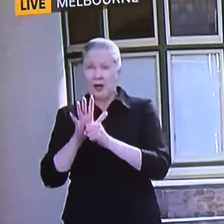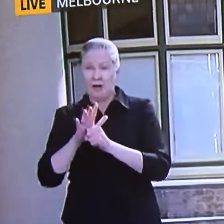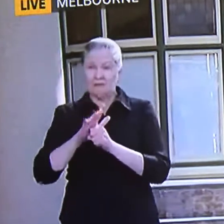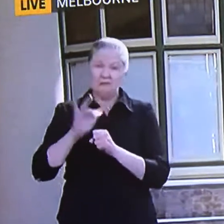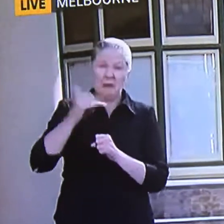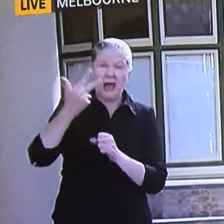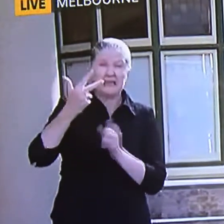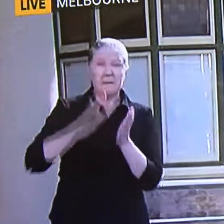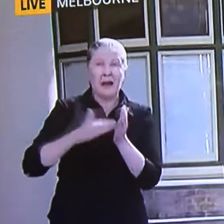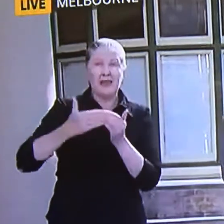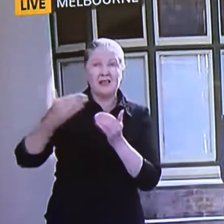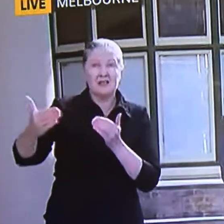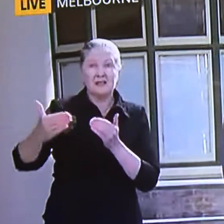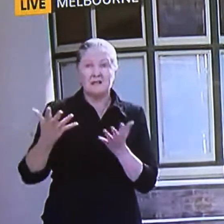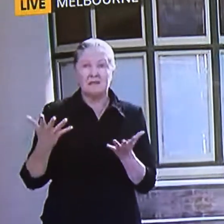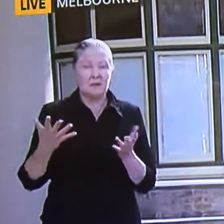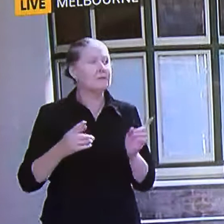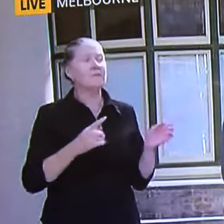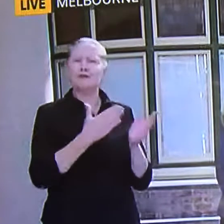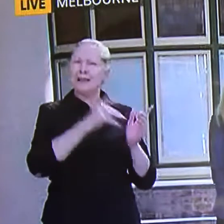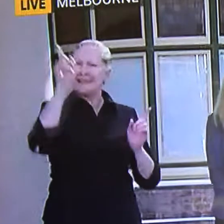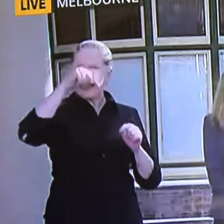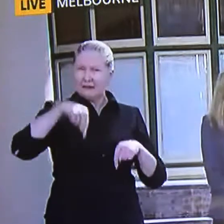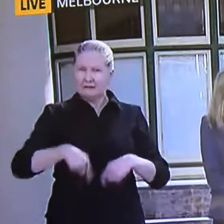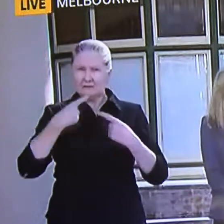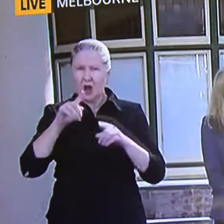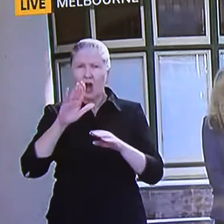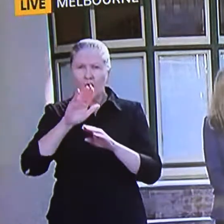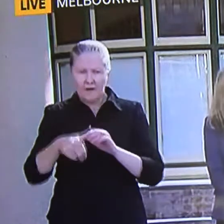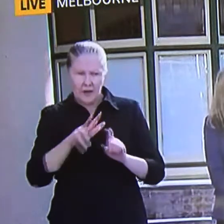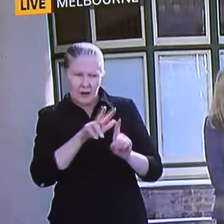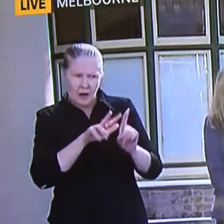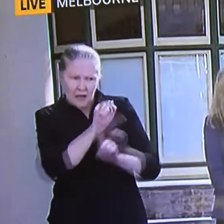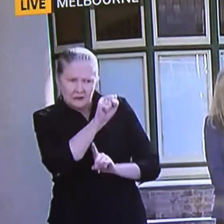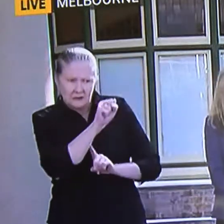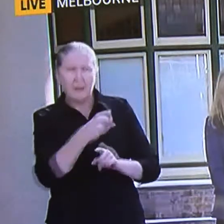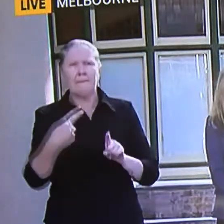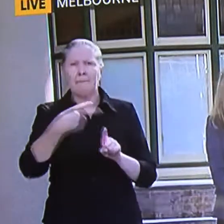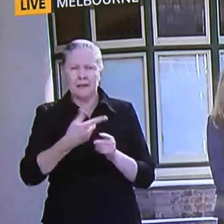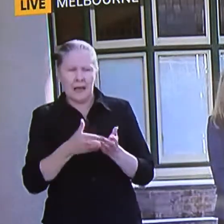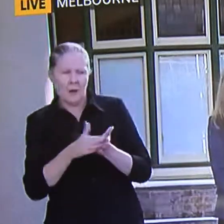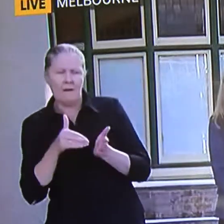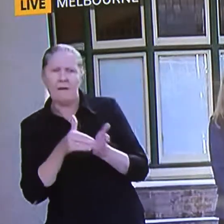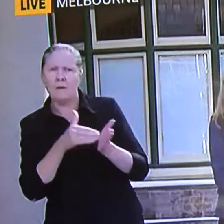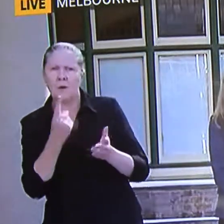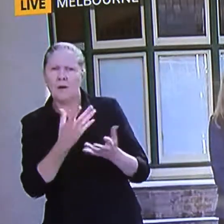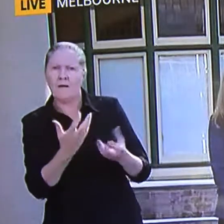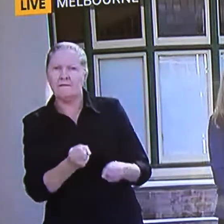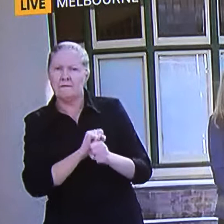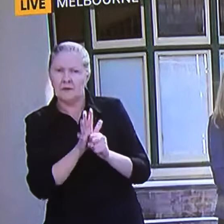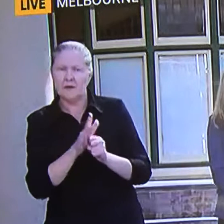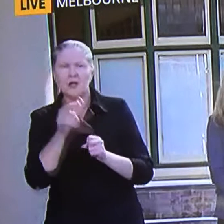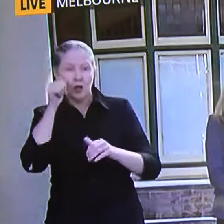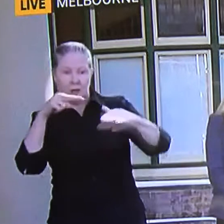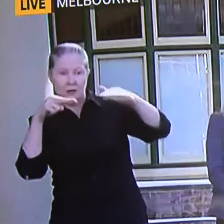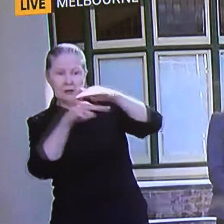So this is exactly what today is about. It's about both diagnosis and treatment. The CT scans